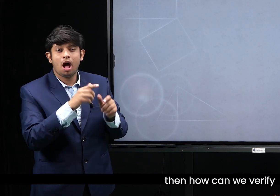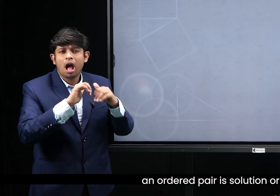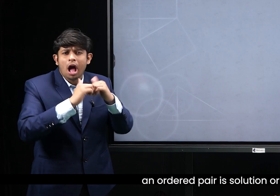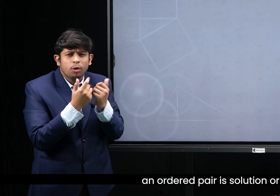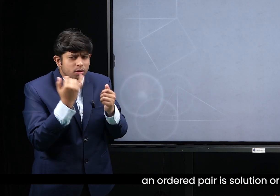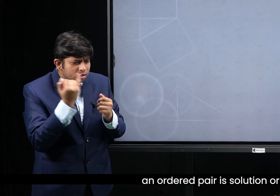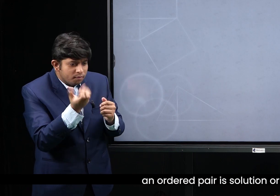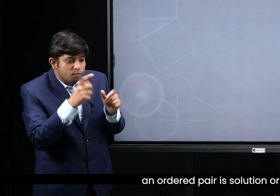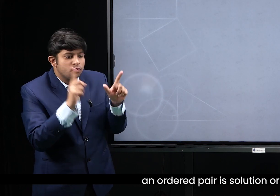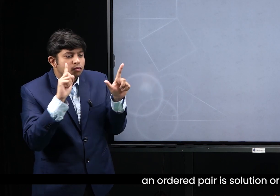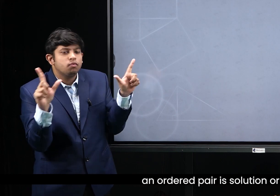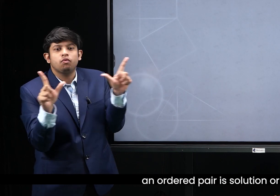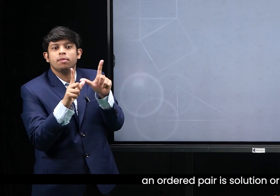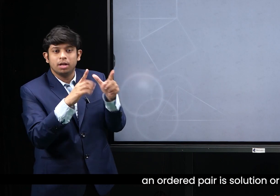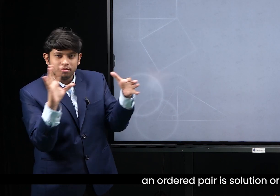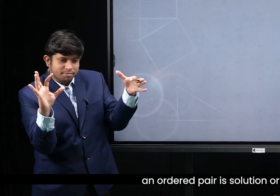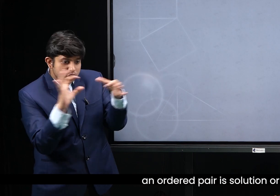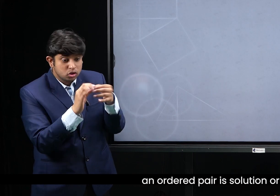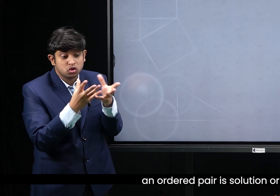ordered pair is a solution or not?